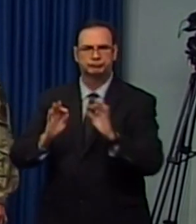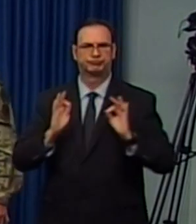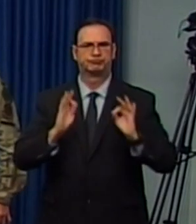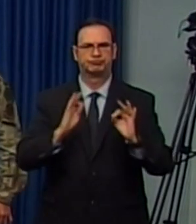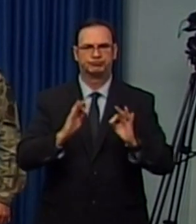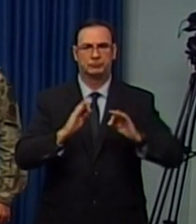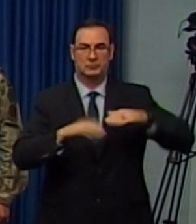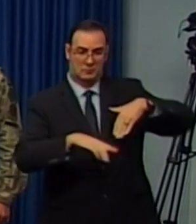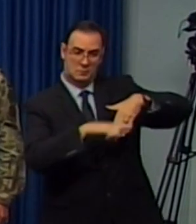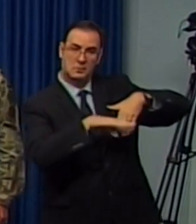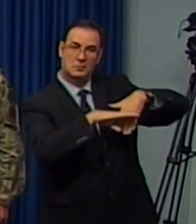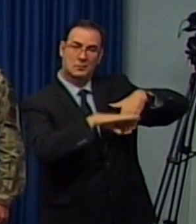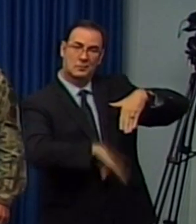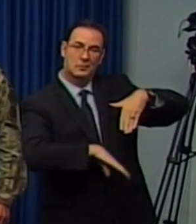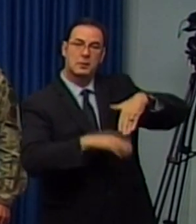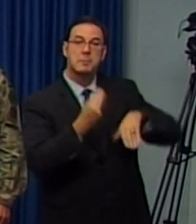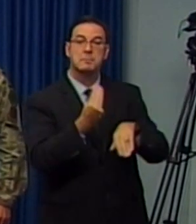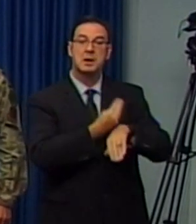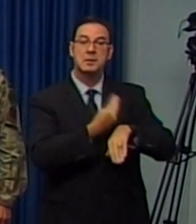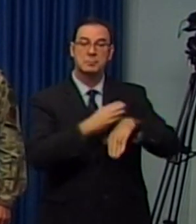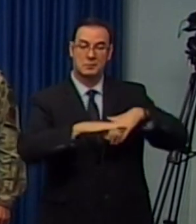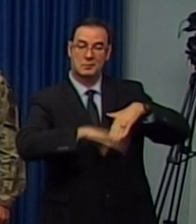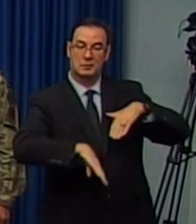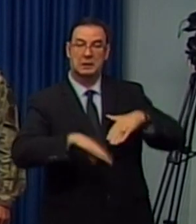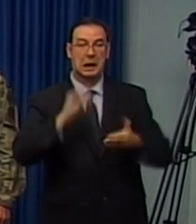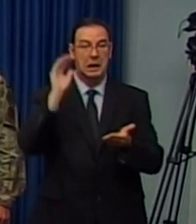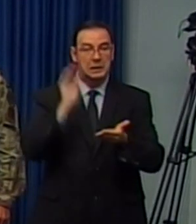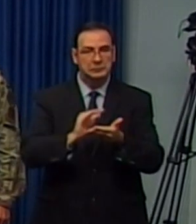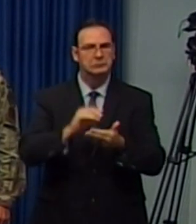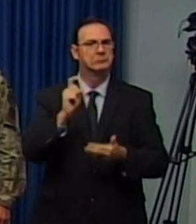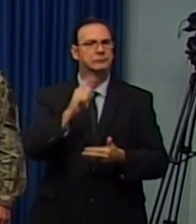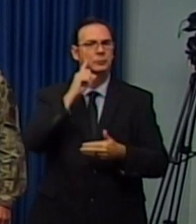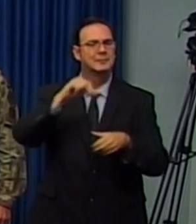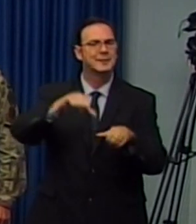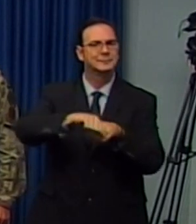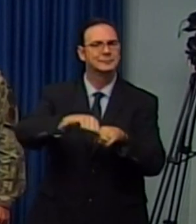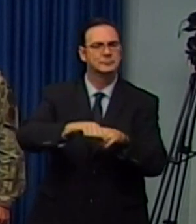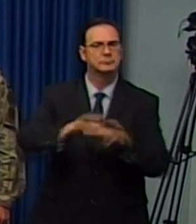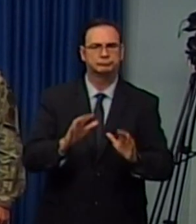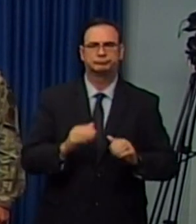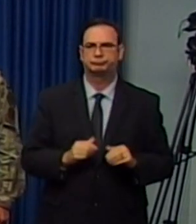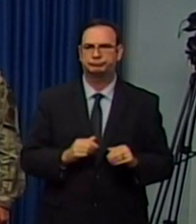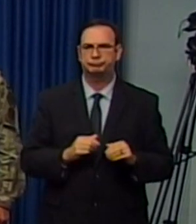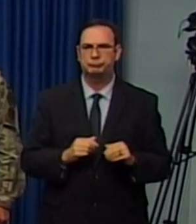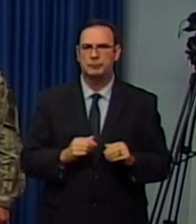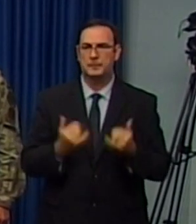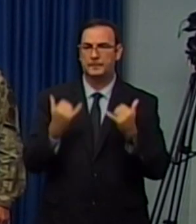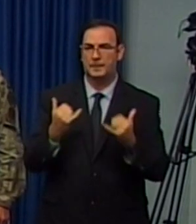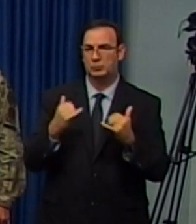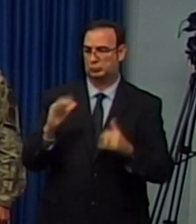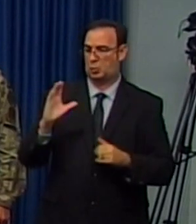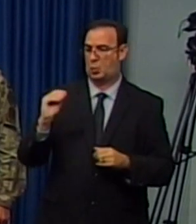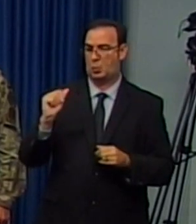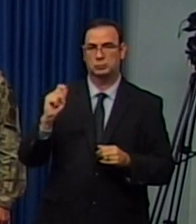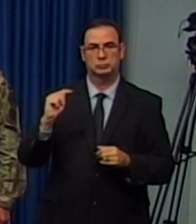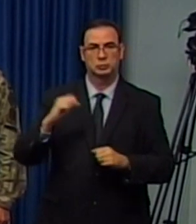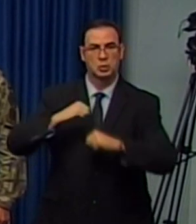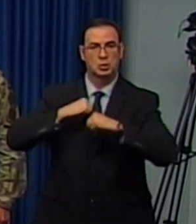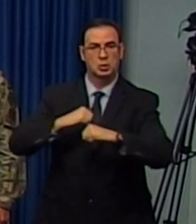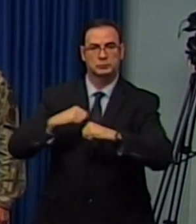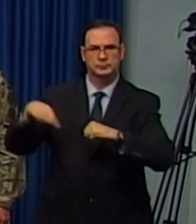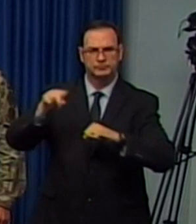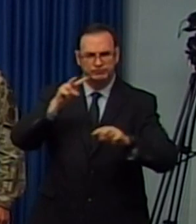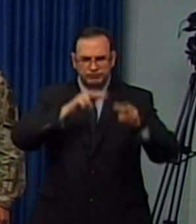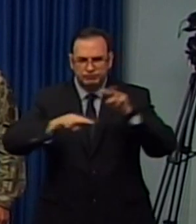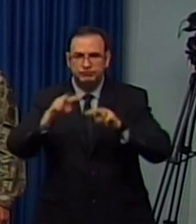We don't have any bridge closures planned at this time. The Coast Guard makes decisions on that based on the wind speed. So the bridges